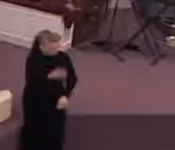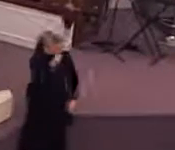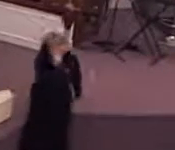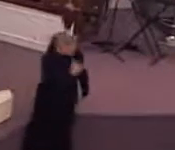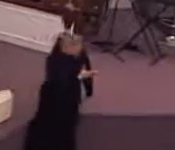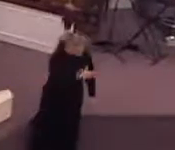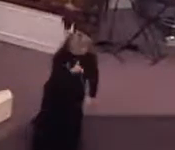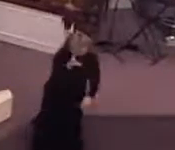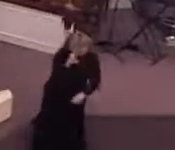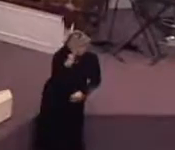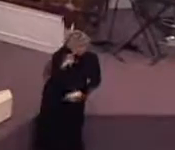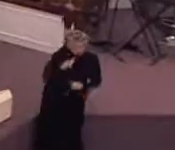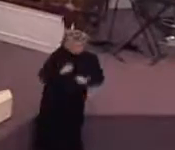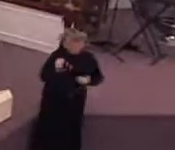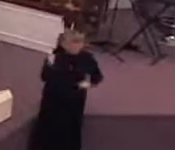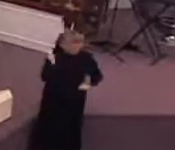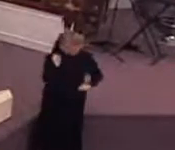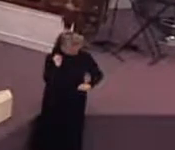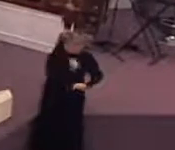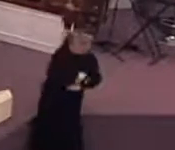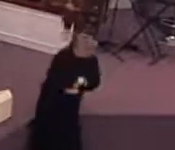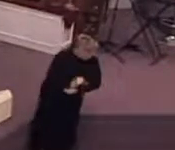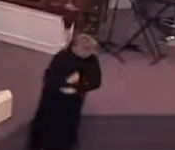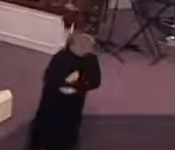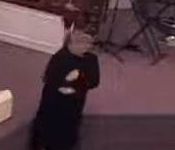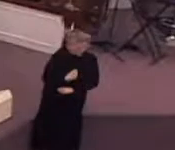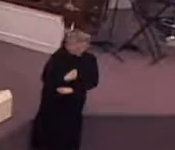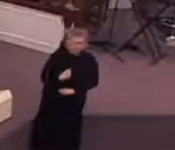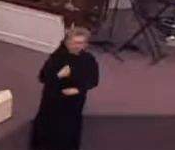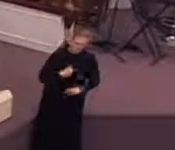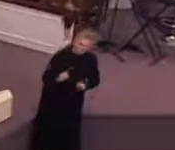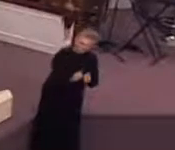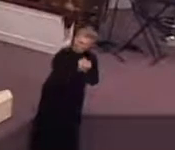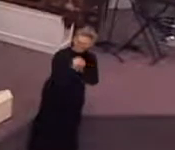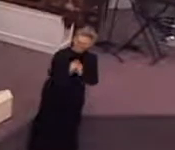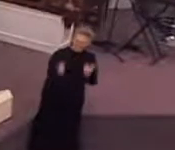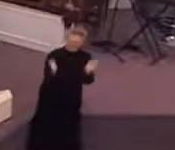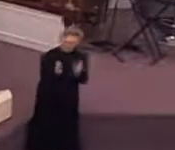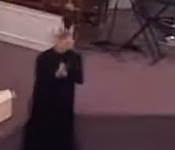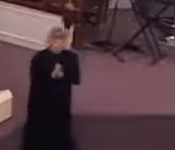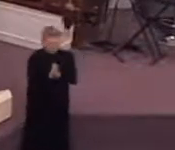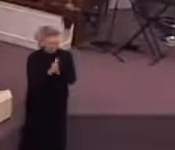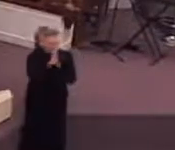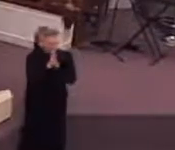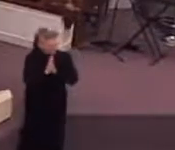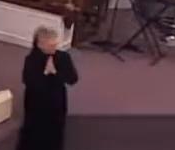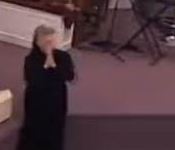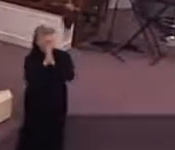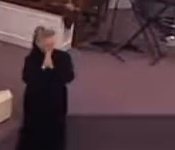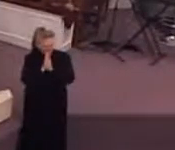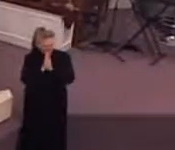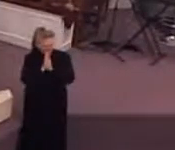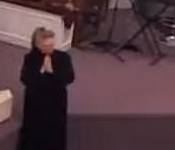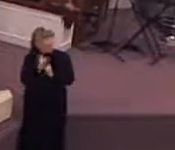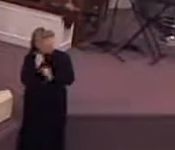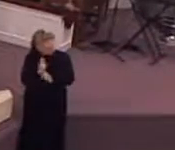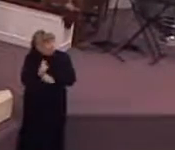trying to defeat us. We have got to be together in prayers and supplications and intercessions.